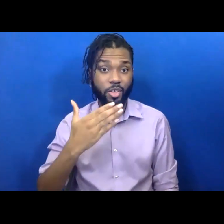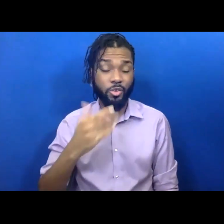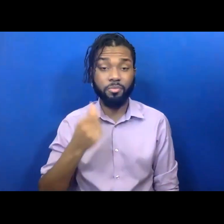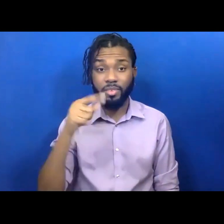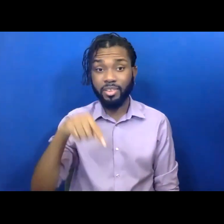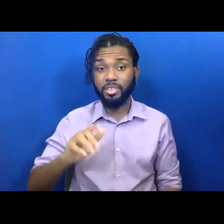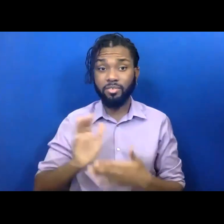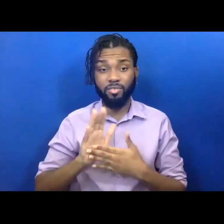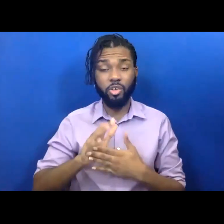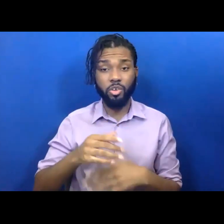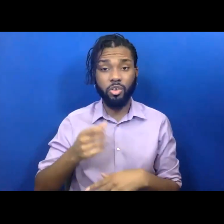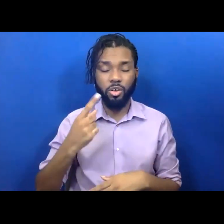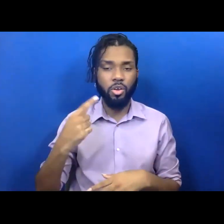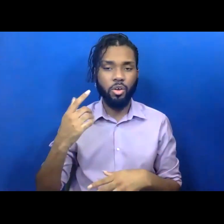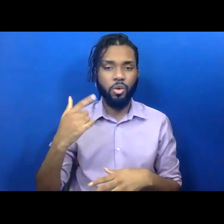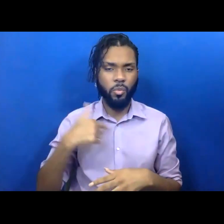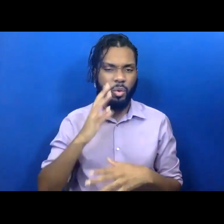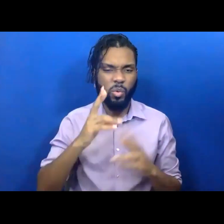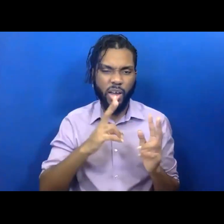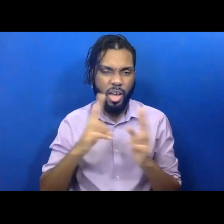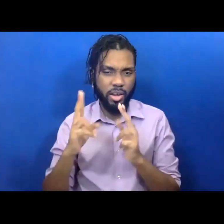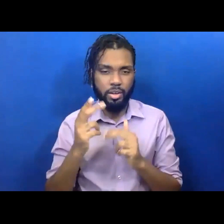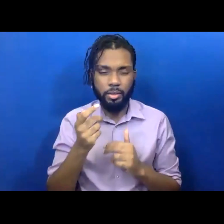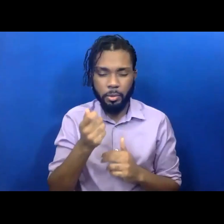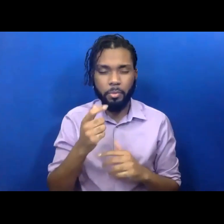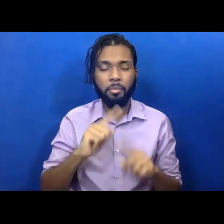we'll edit out the front a little bit, and we will put it on the